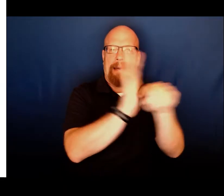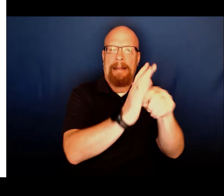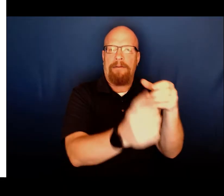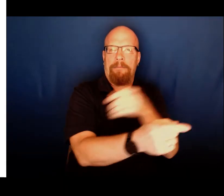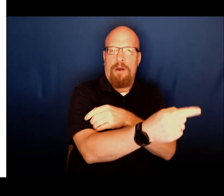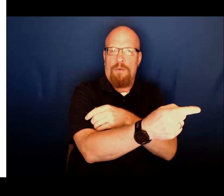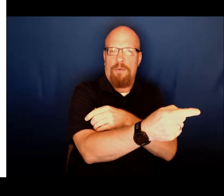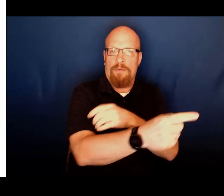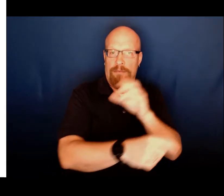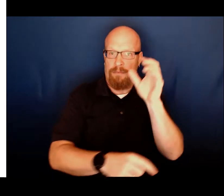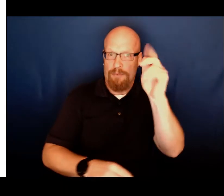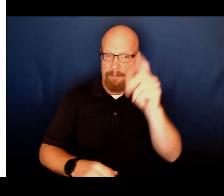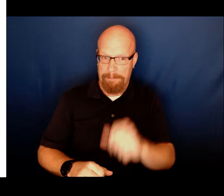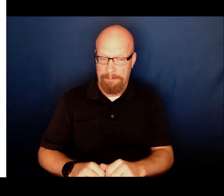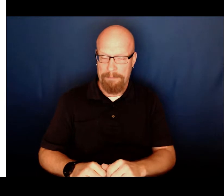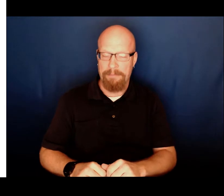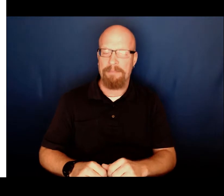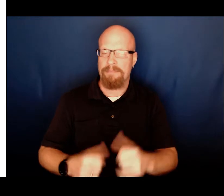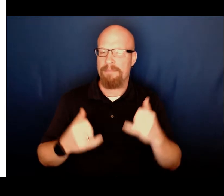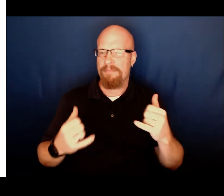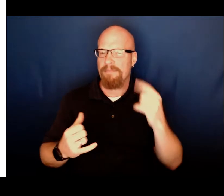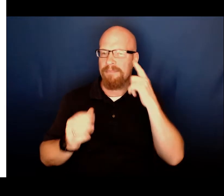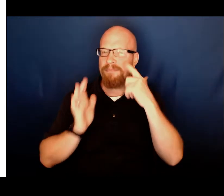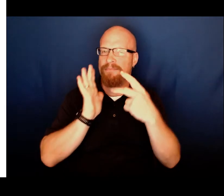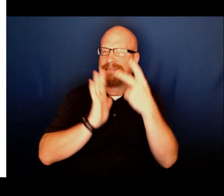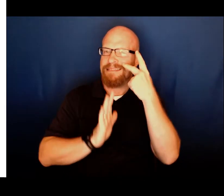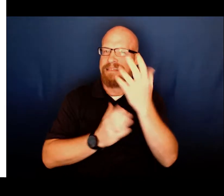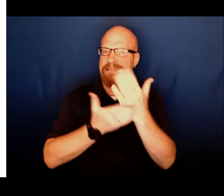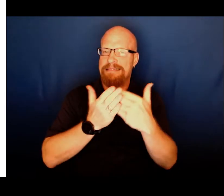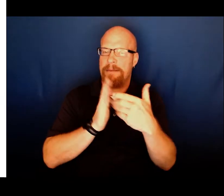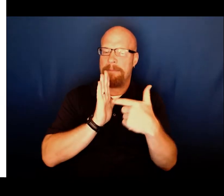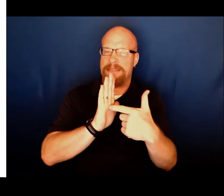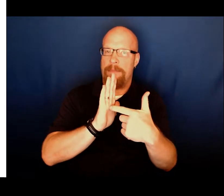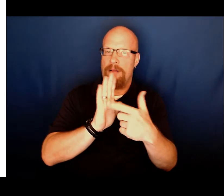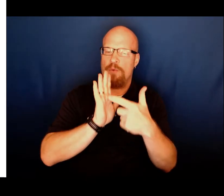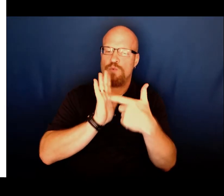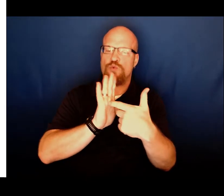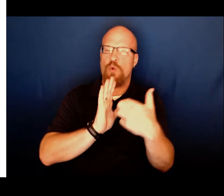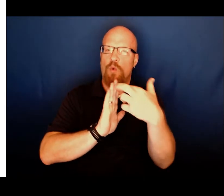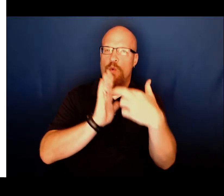It's the decimal times 10 to a power.